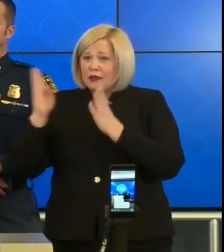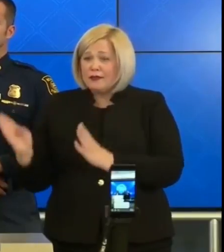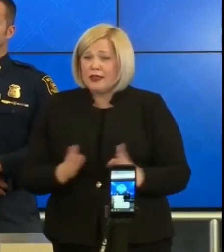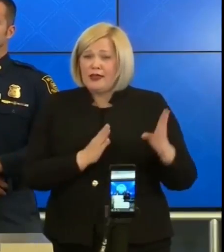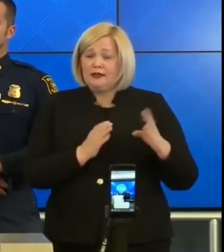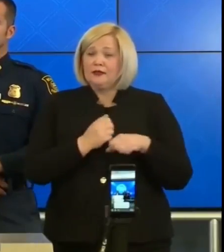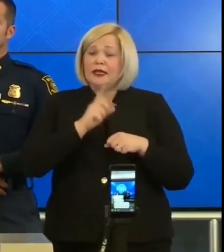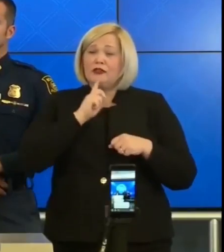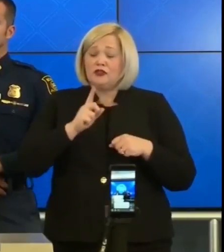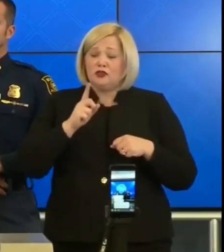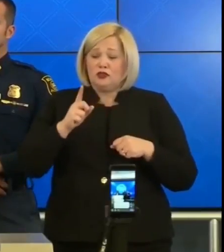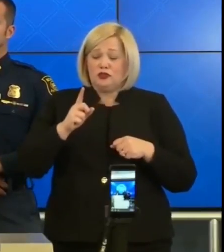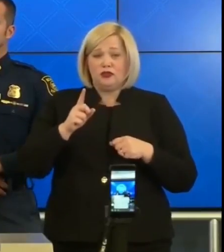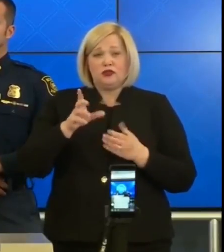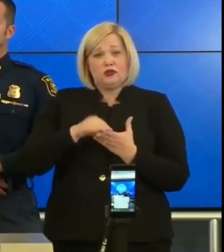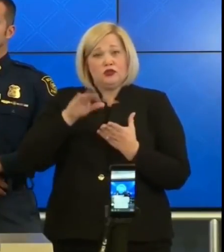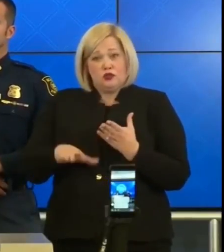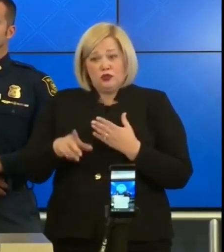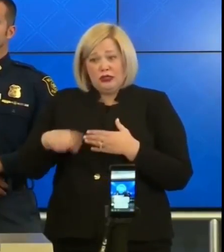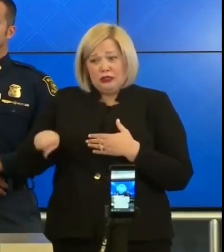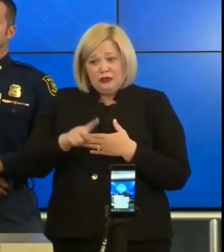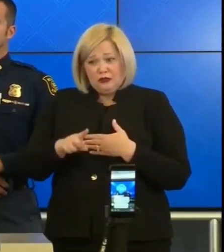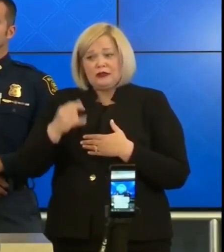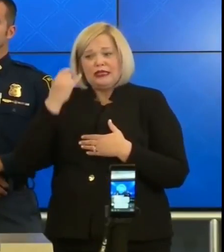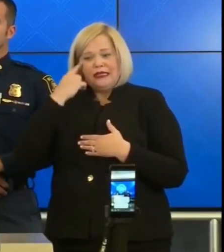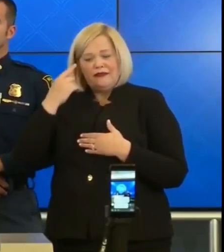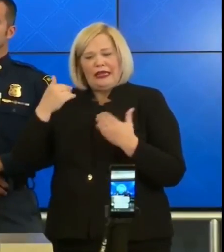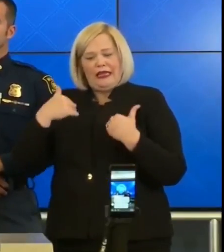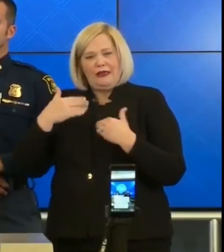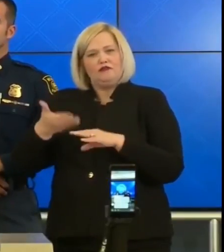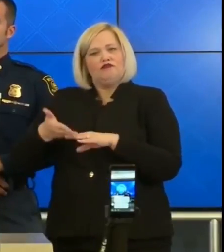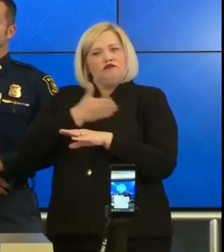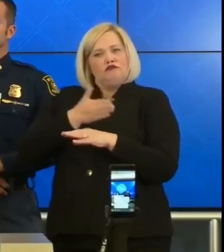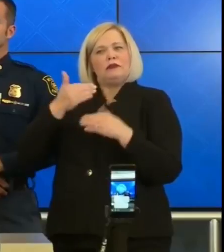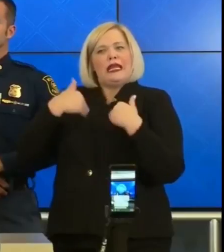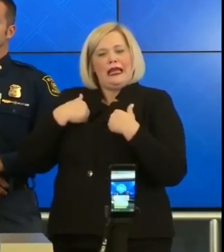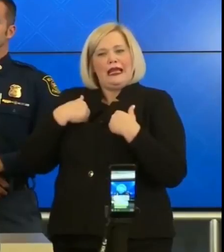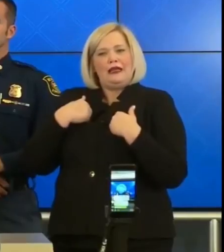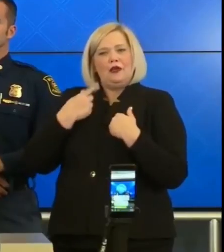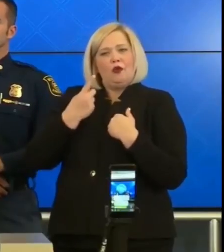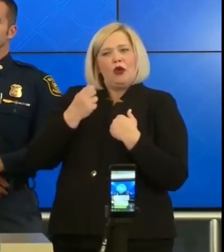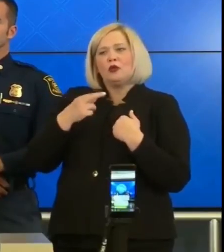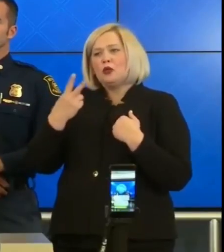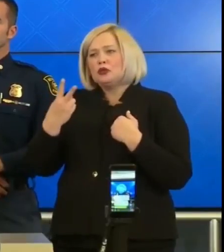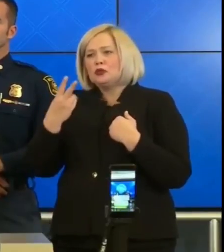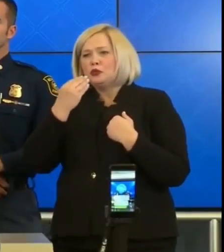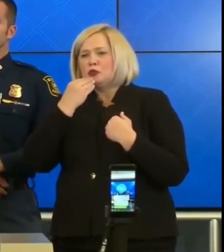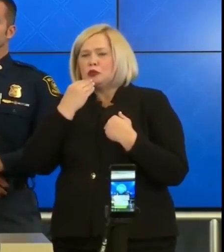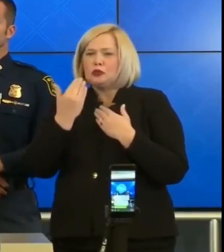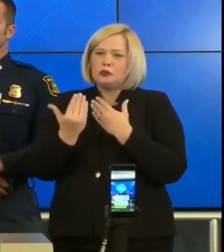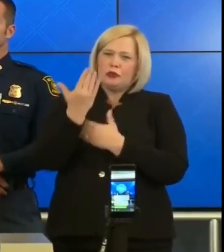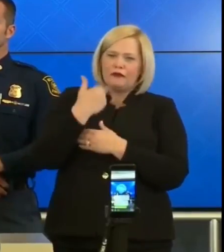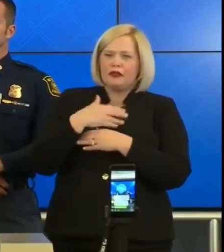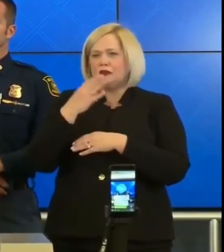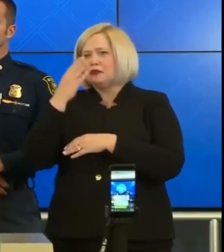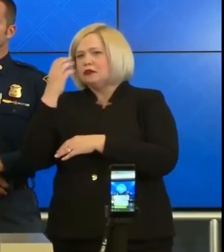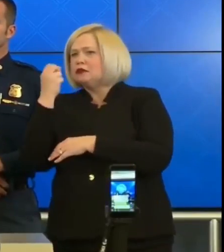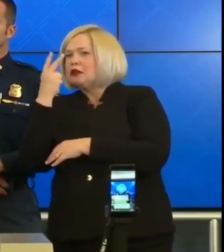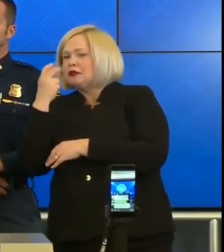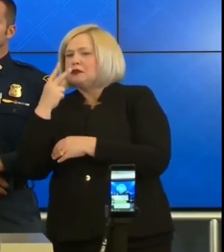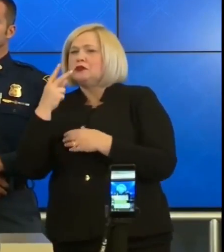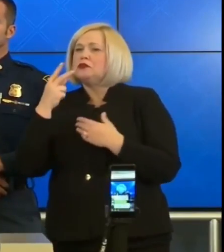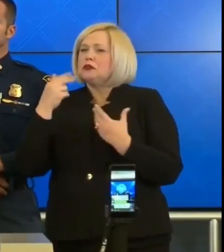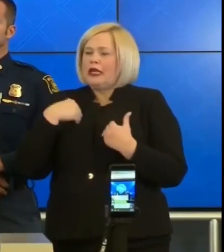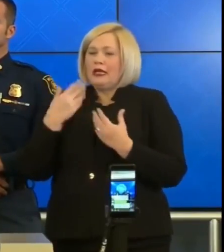that children who receive one or two meals because of free and reduced lunch are able to get the